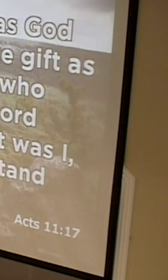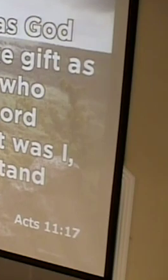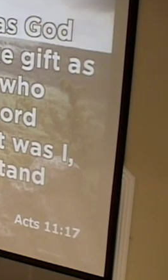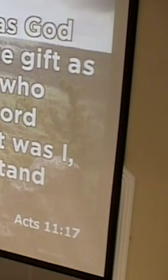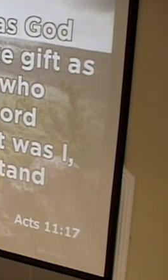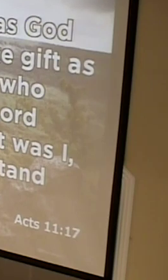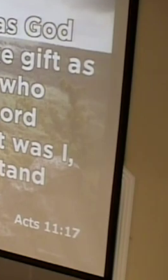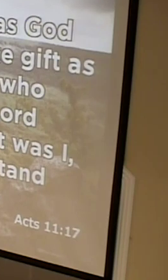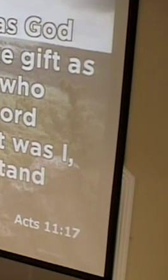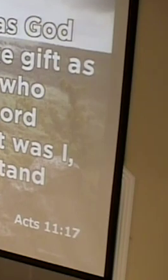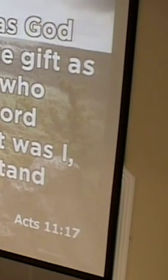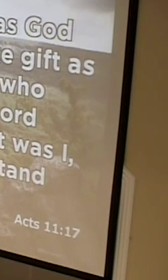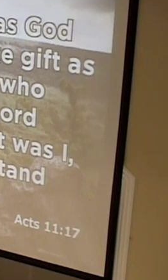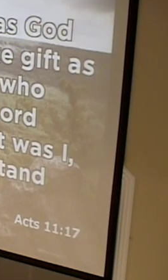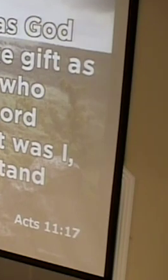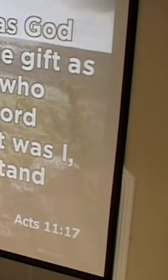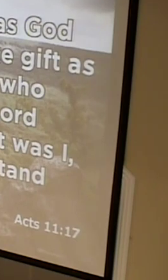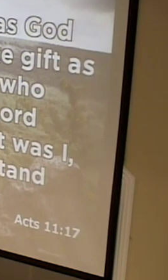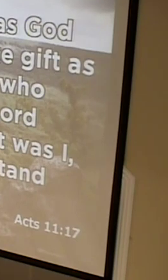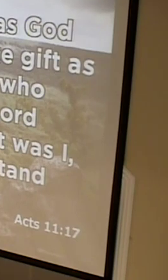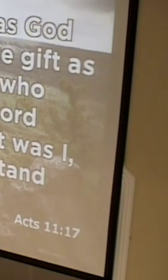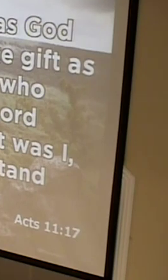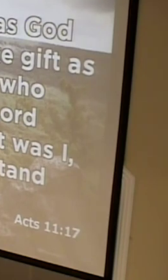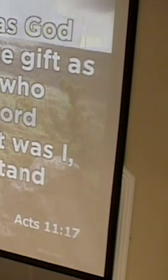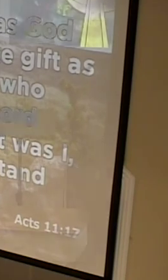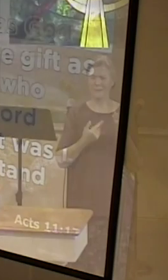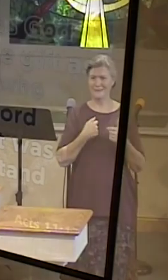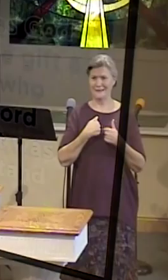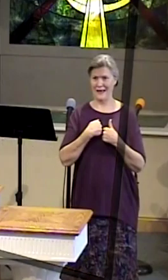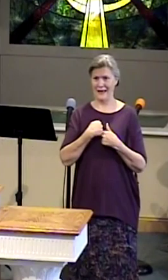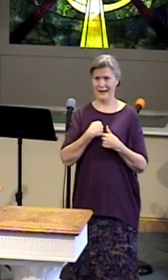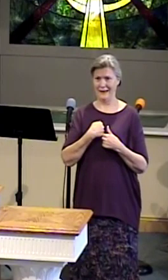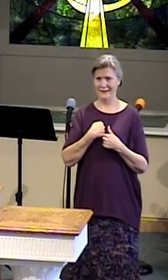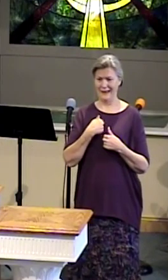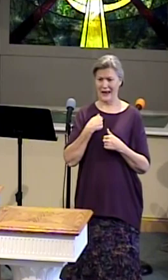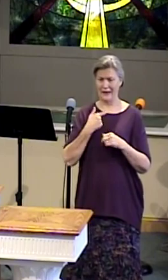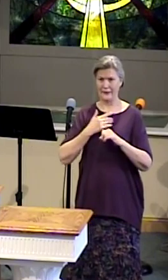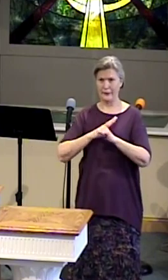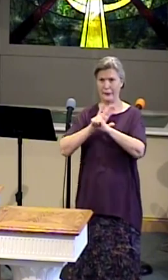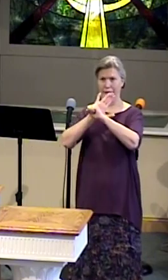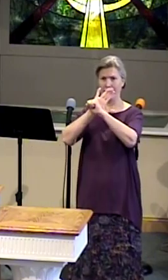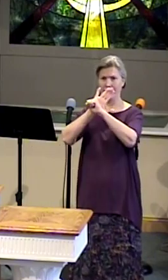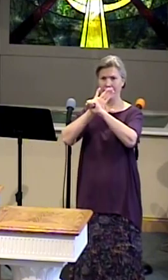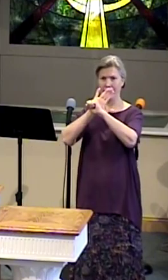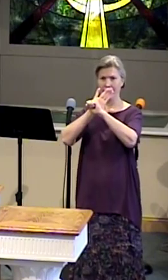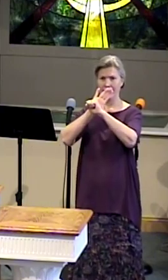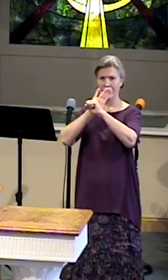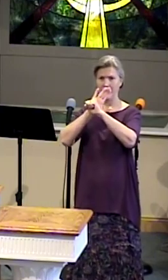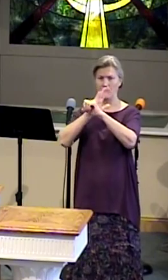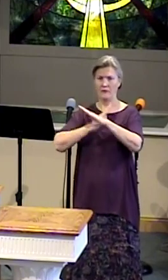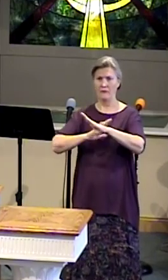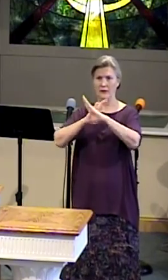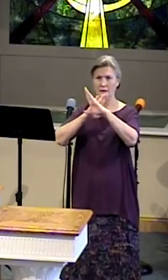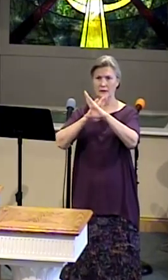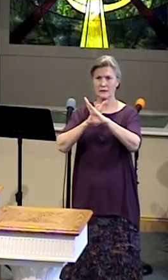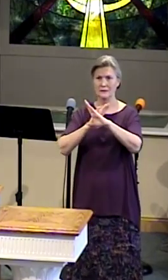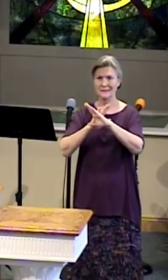did. He said, what was I that I could withstand? Kaluo. Same